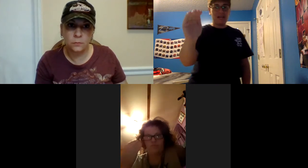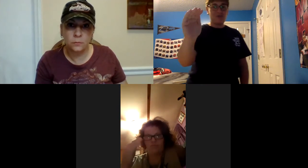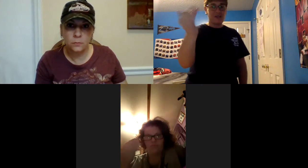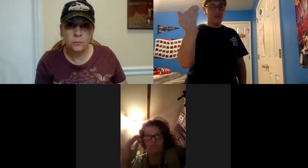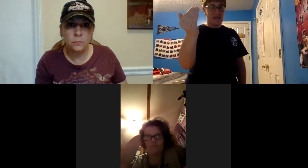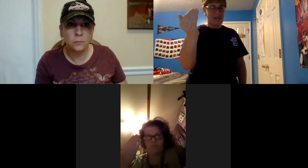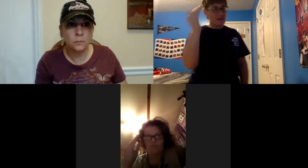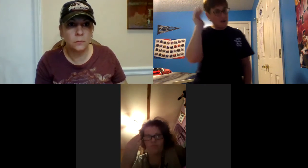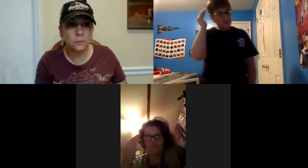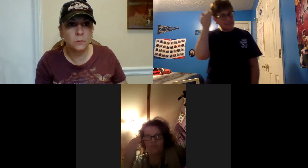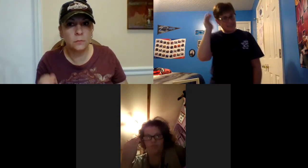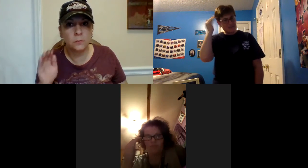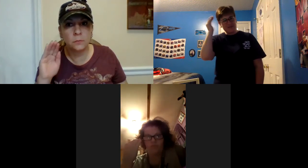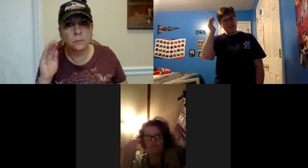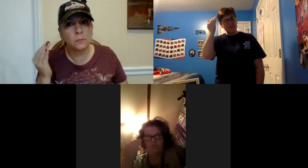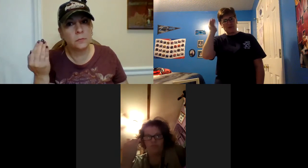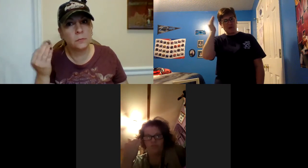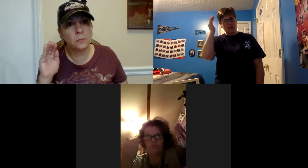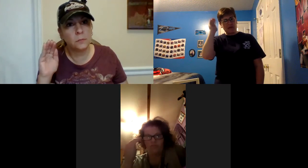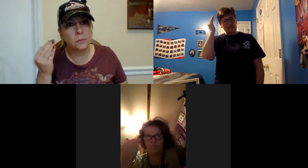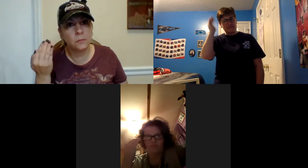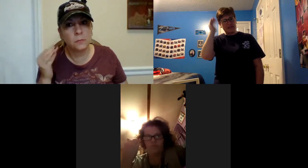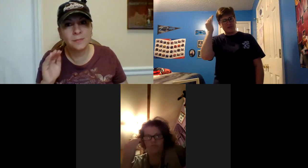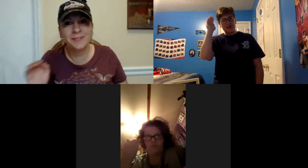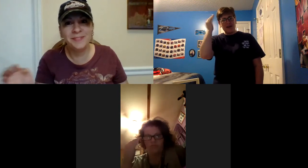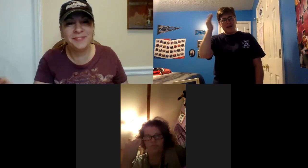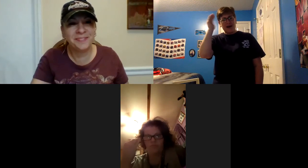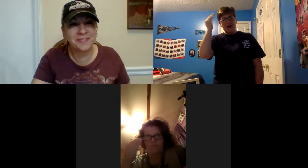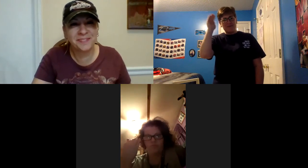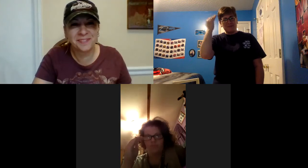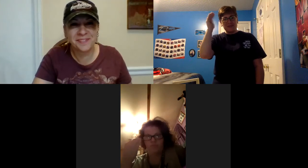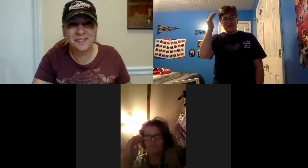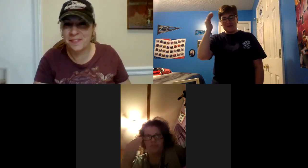with that, you've got your hand cupped and seems. I feel like I'm throwing a whole lot of stuff at you.